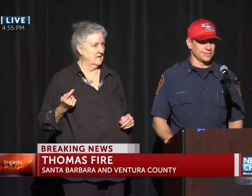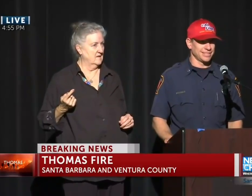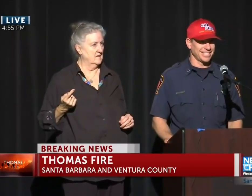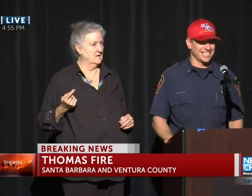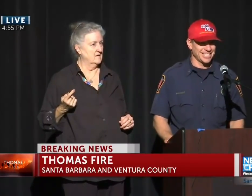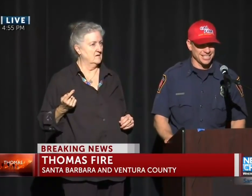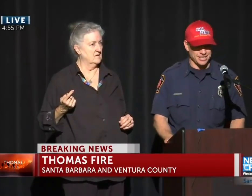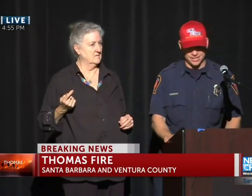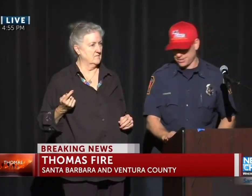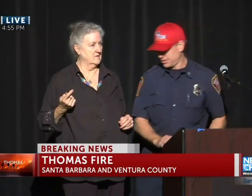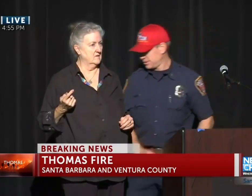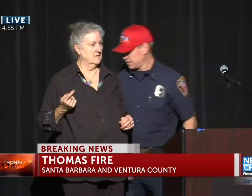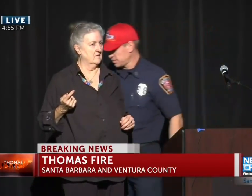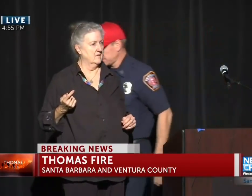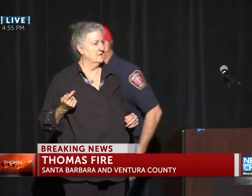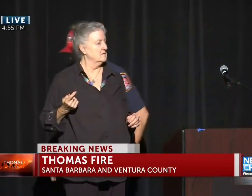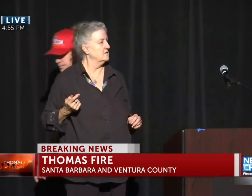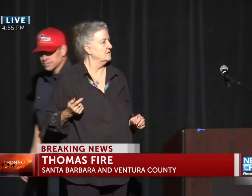Uh-oh.